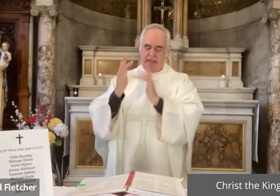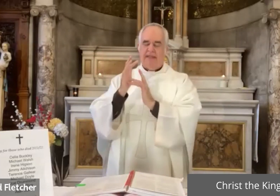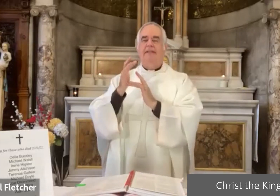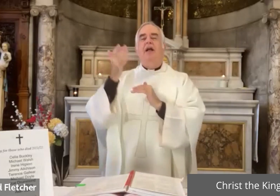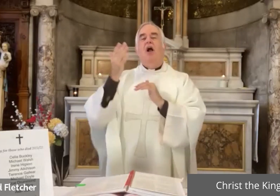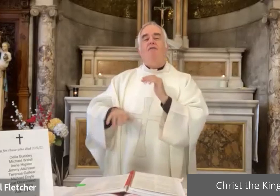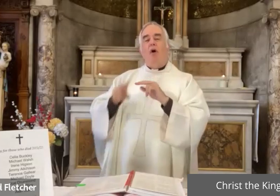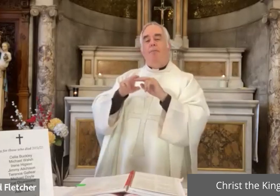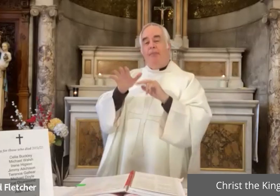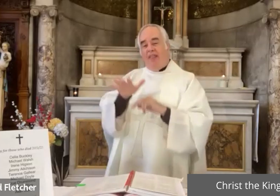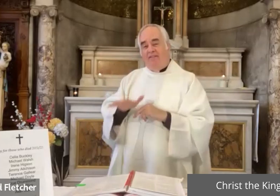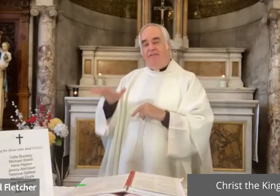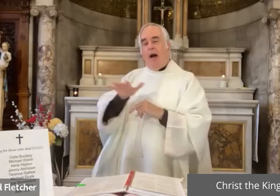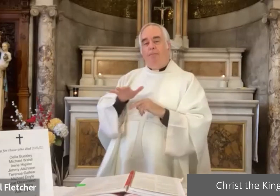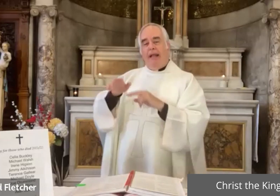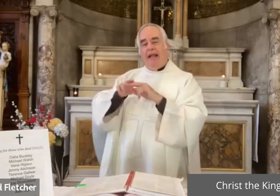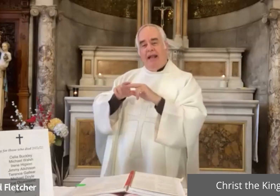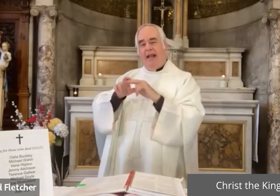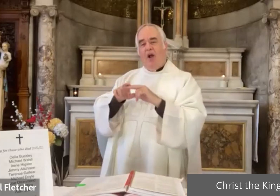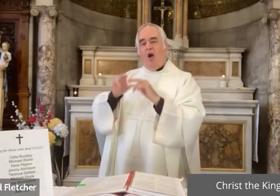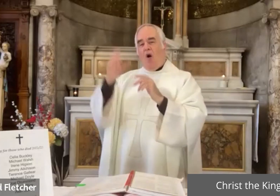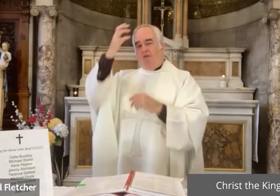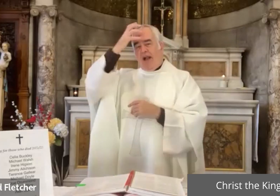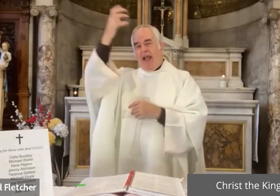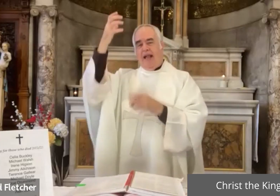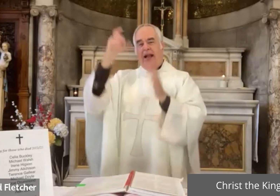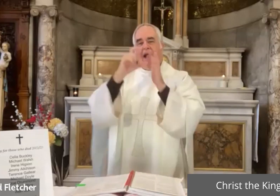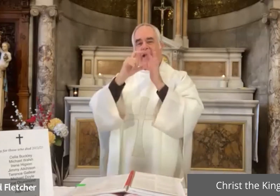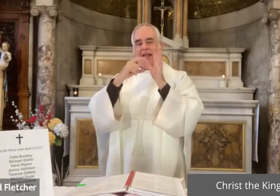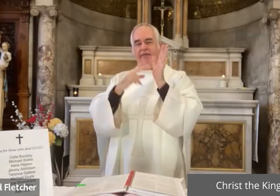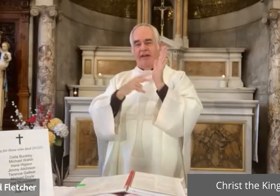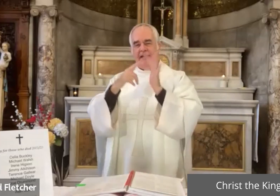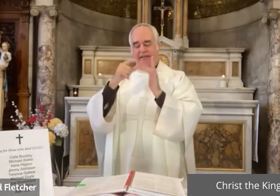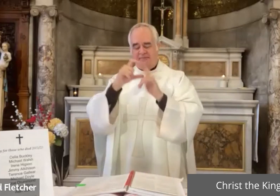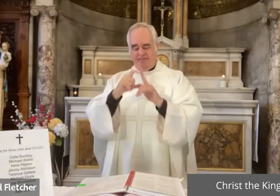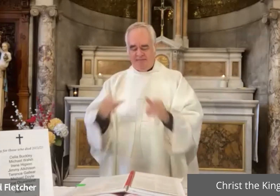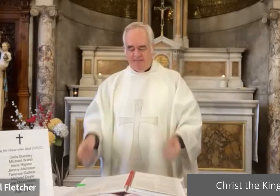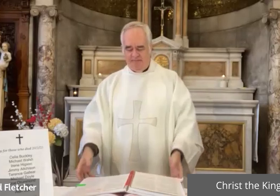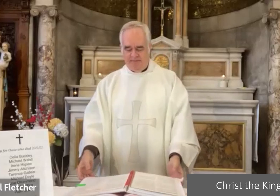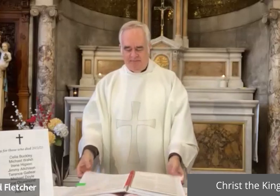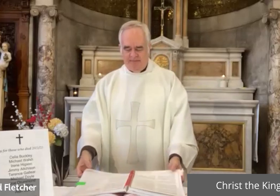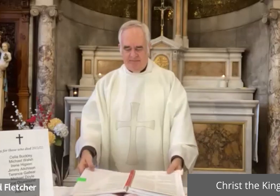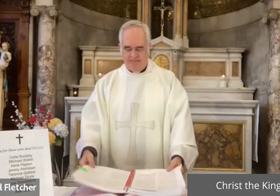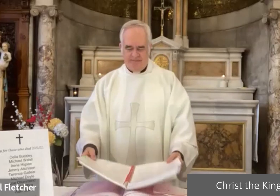Blessings on Jesus from the family of King David.